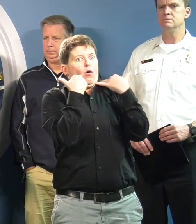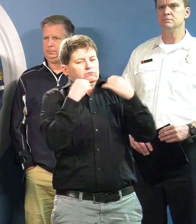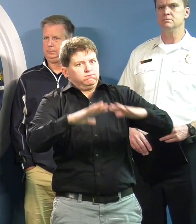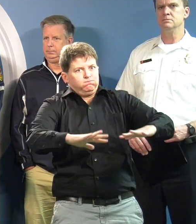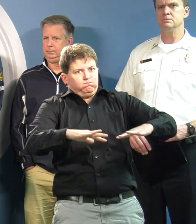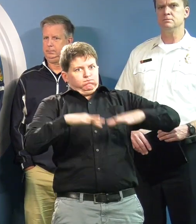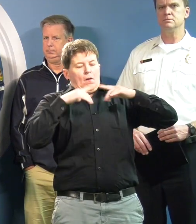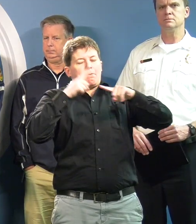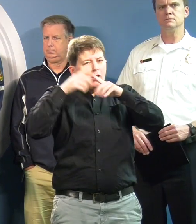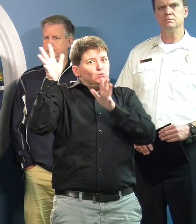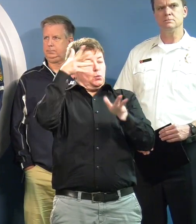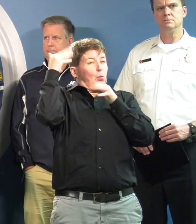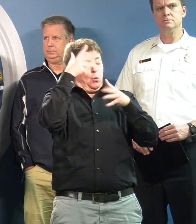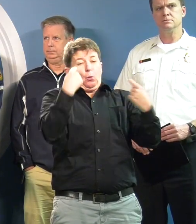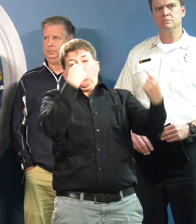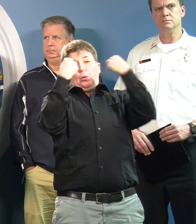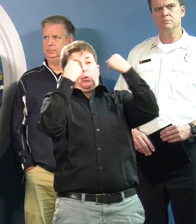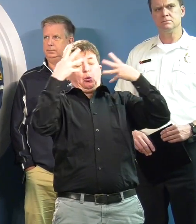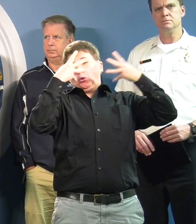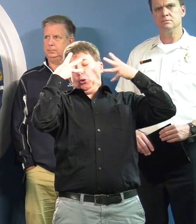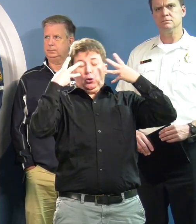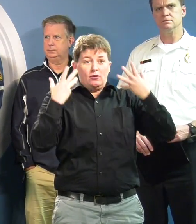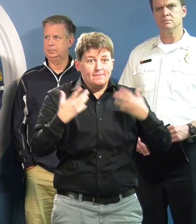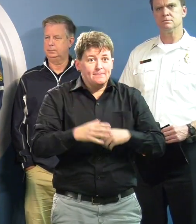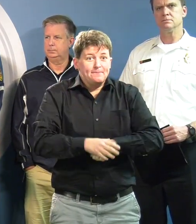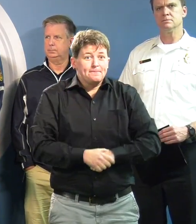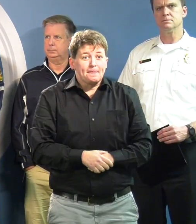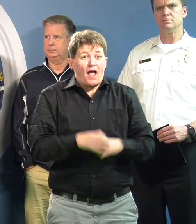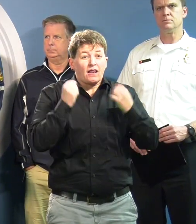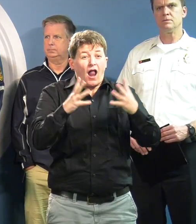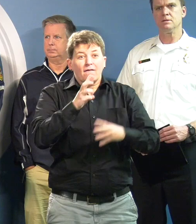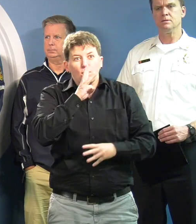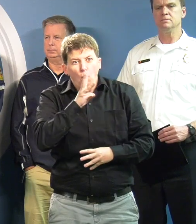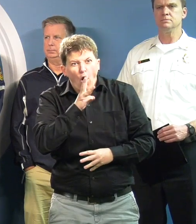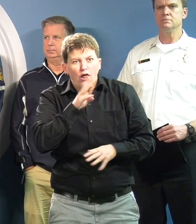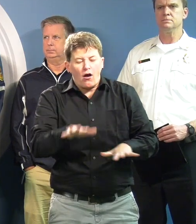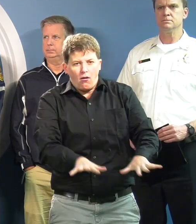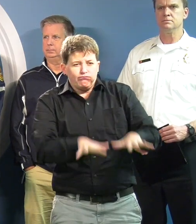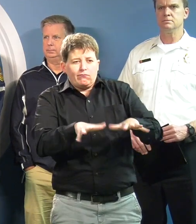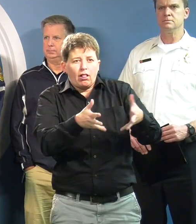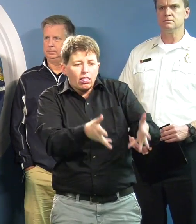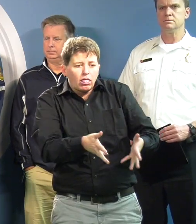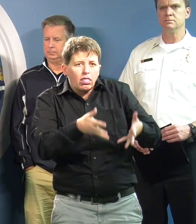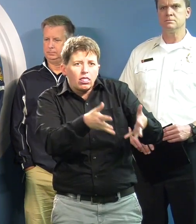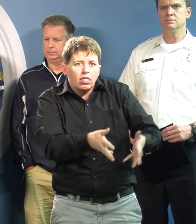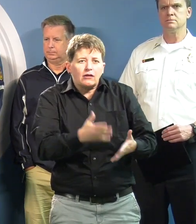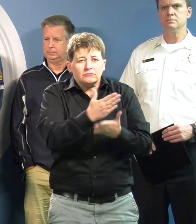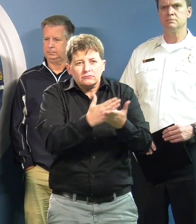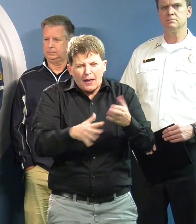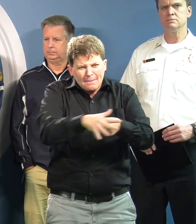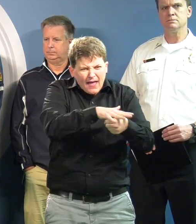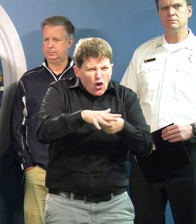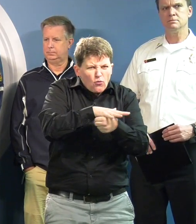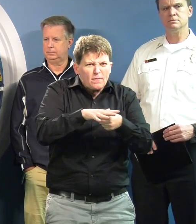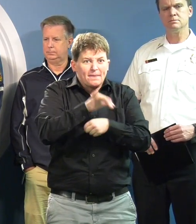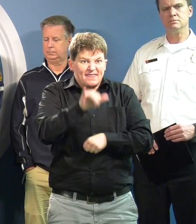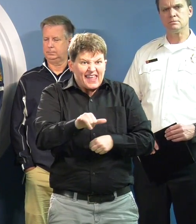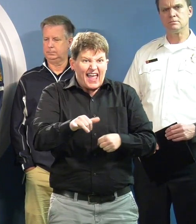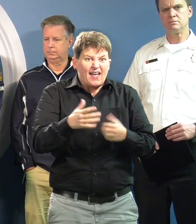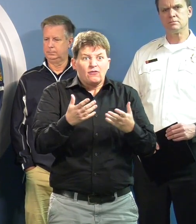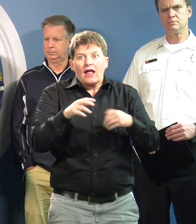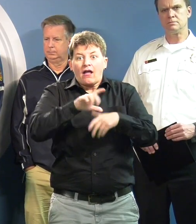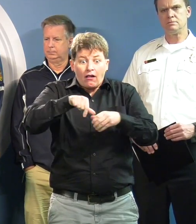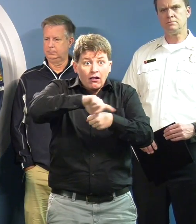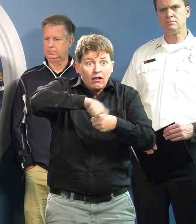trees have toppled, and there's standing water in some areas. You're putting yourself at risk to be in these conditions, and if you get stuck or